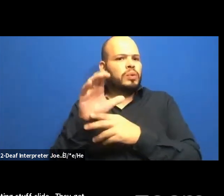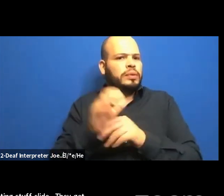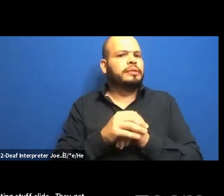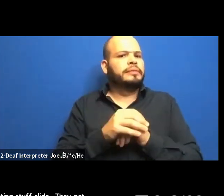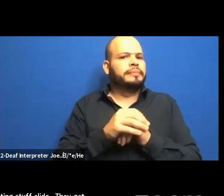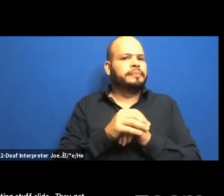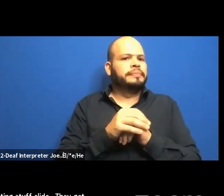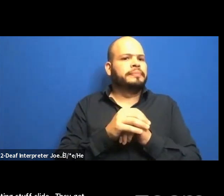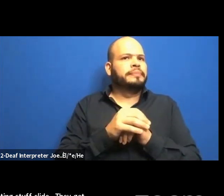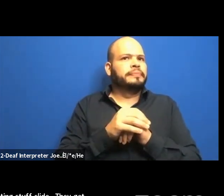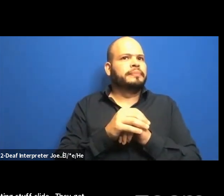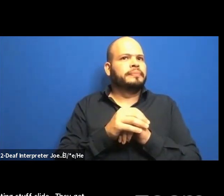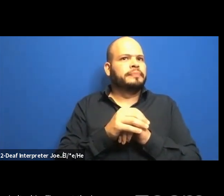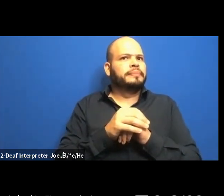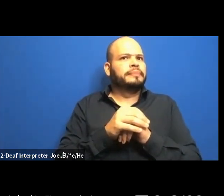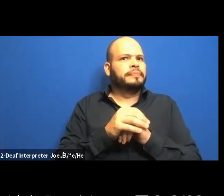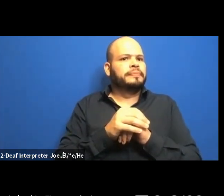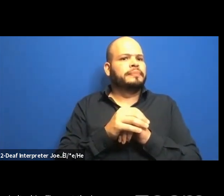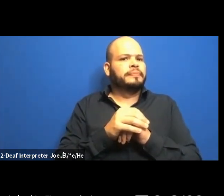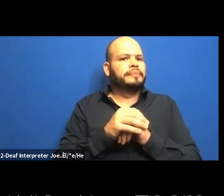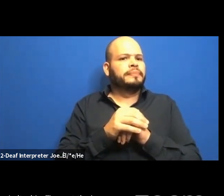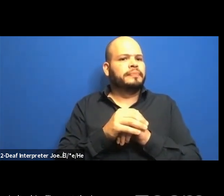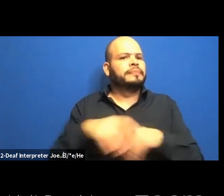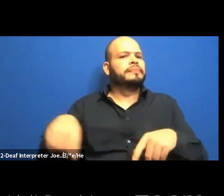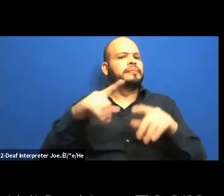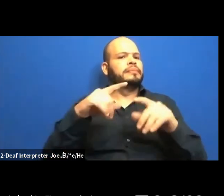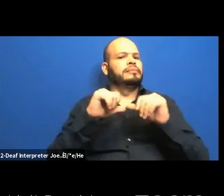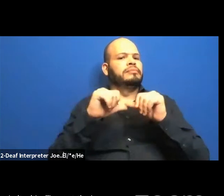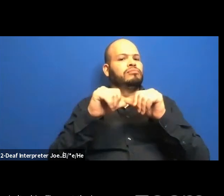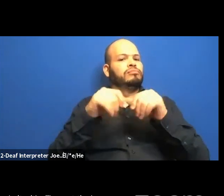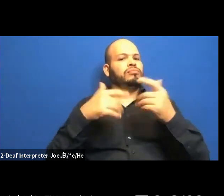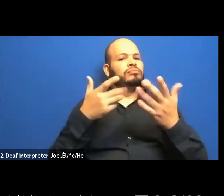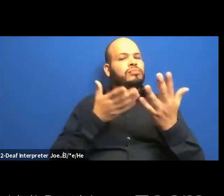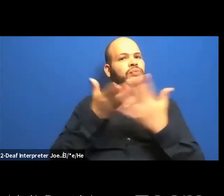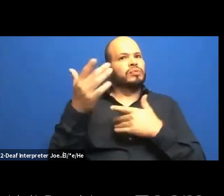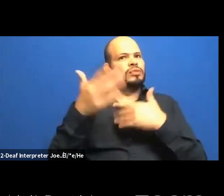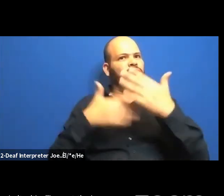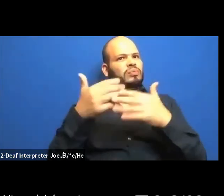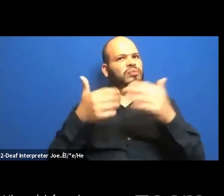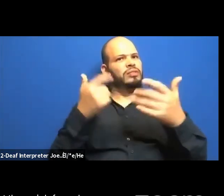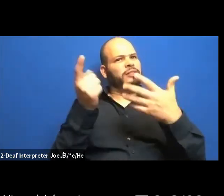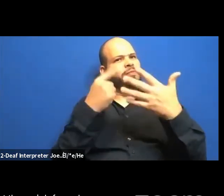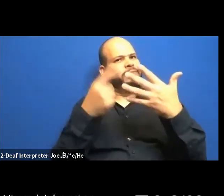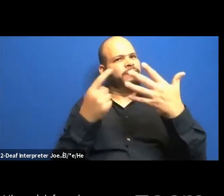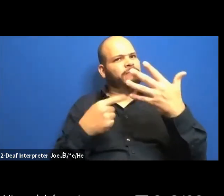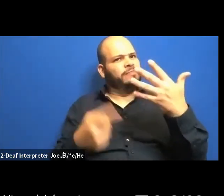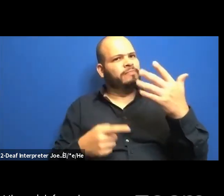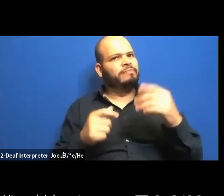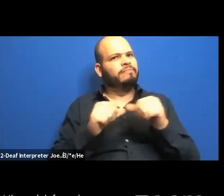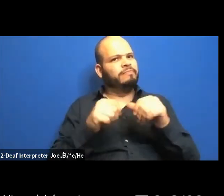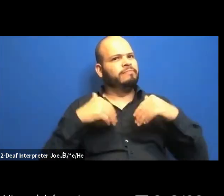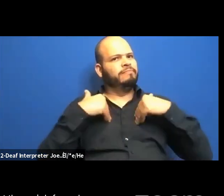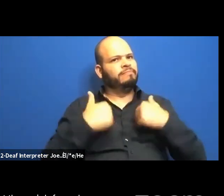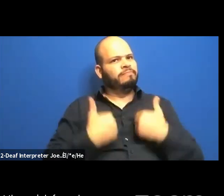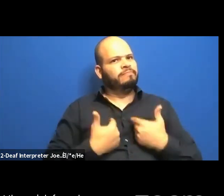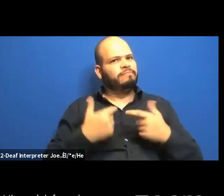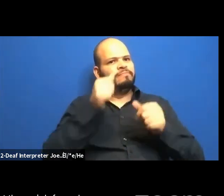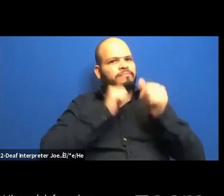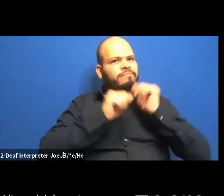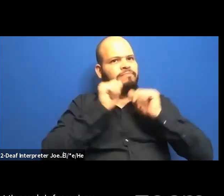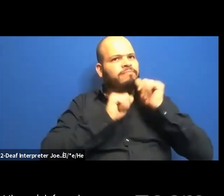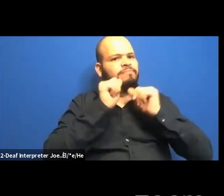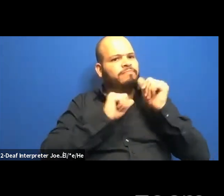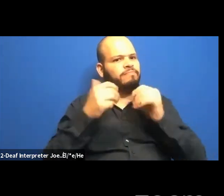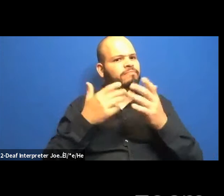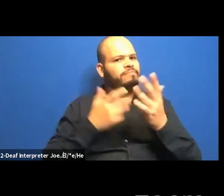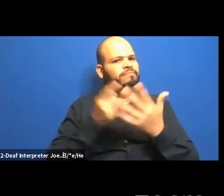the conditions that the people before us have dealt with, and they know exactly what it is that they want. And I feel like it's gonna